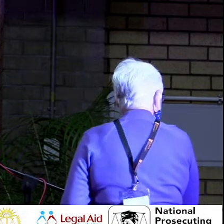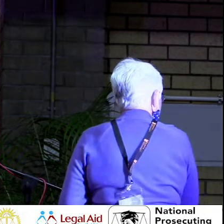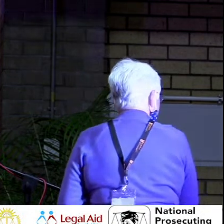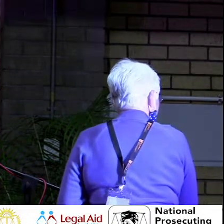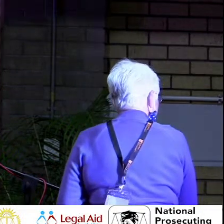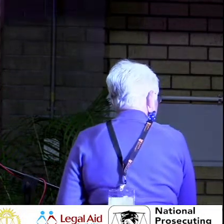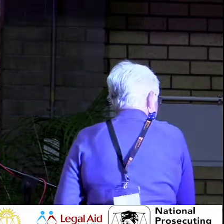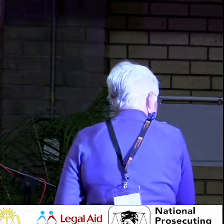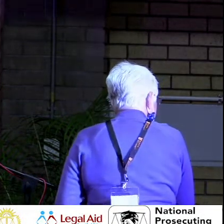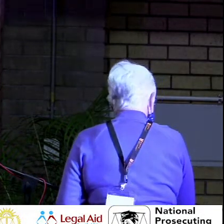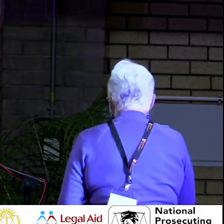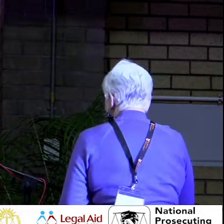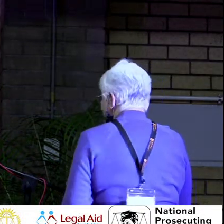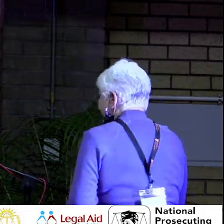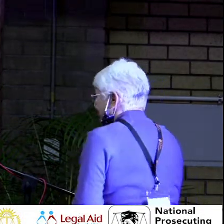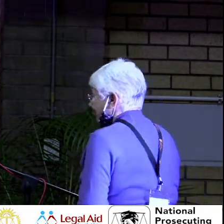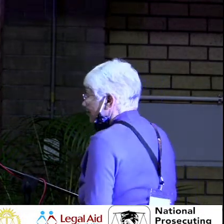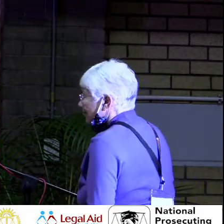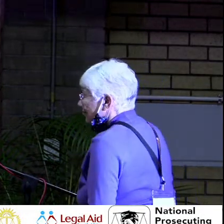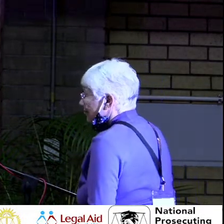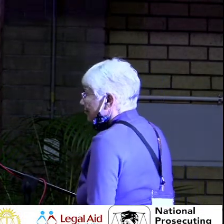and we have listened.